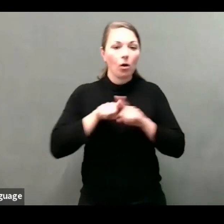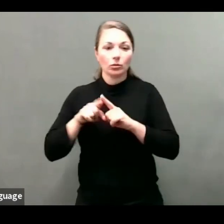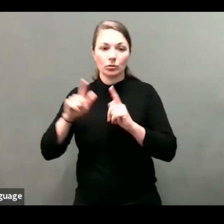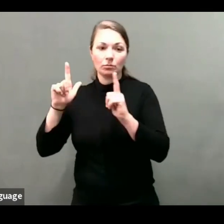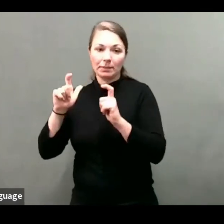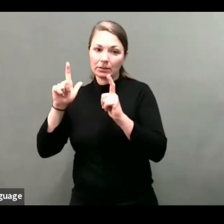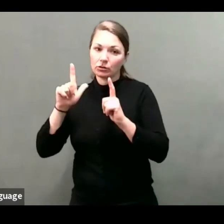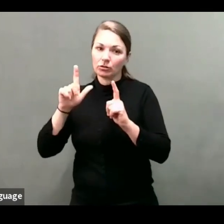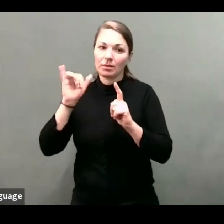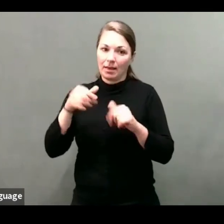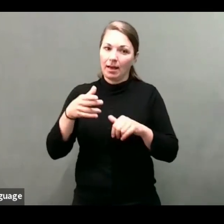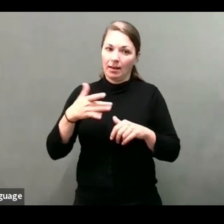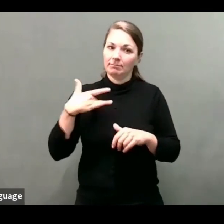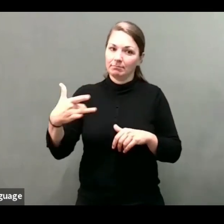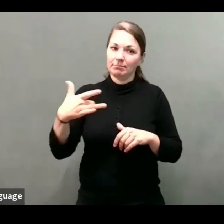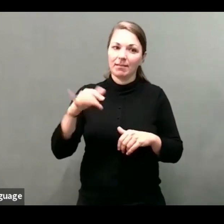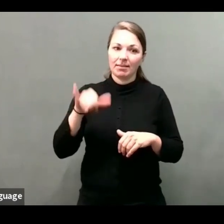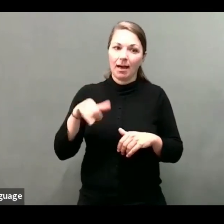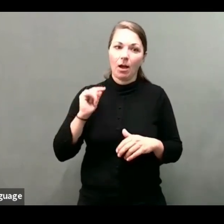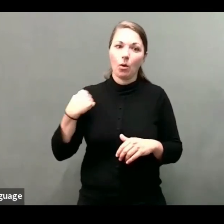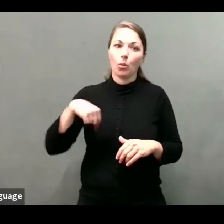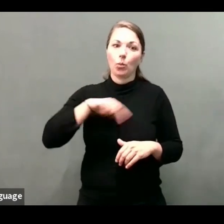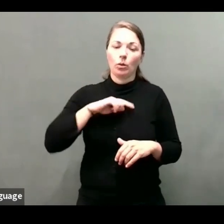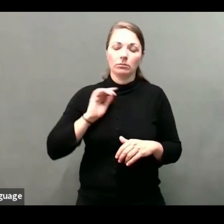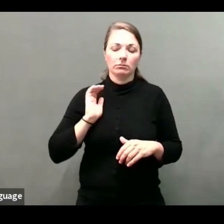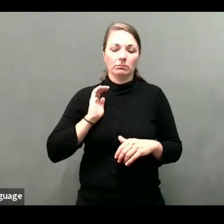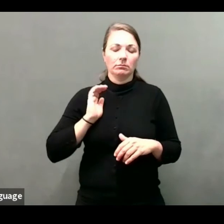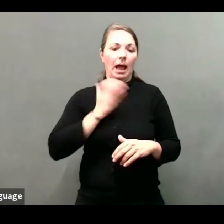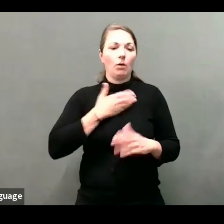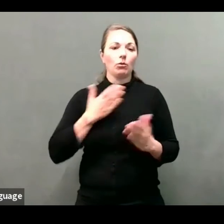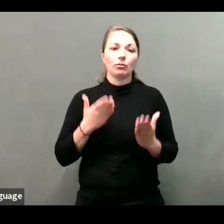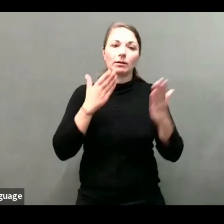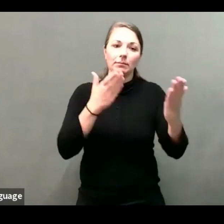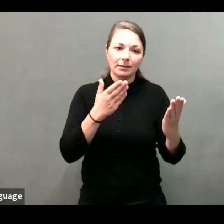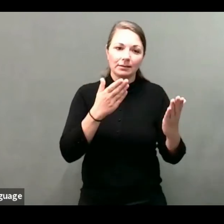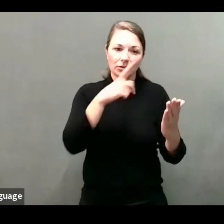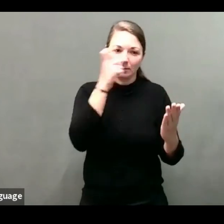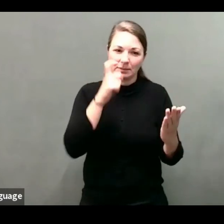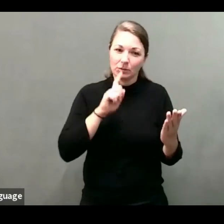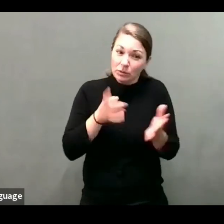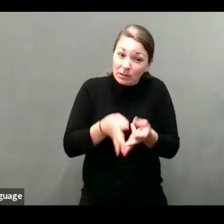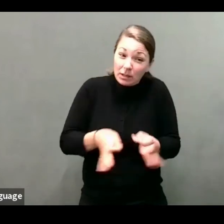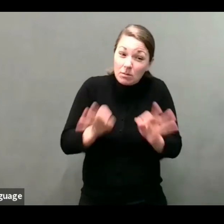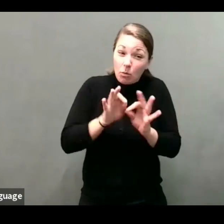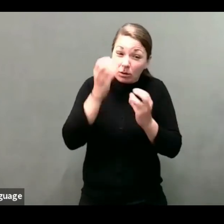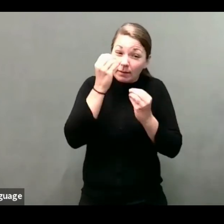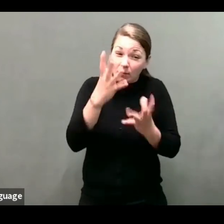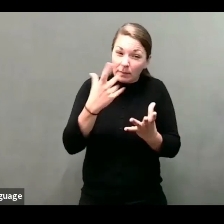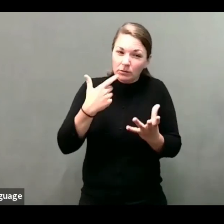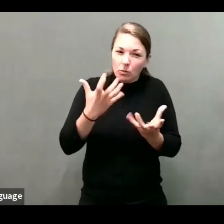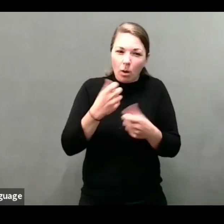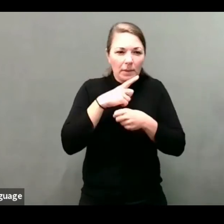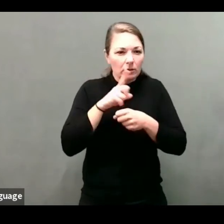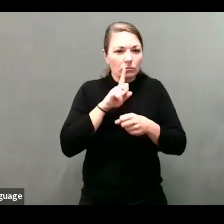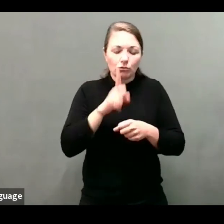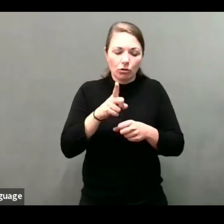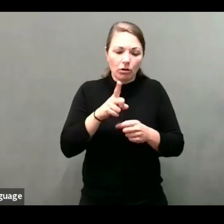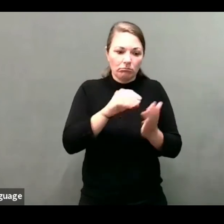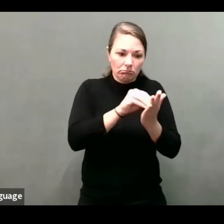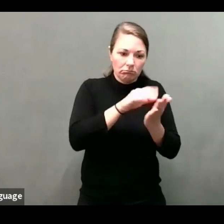And it's in fact what's recommended in order to not lose important information that the patient may need medically or